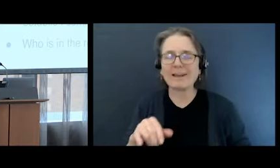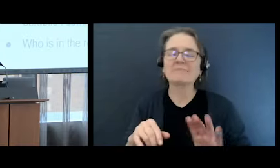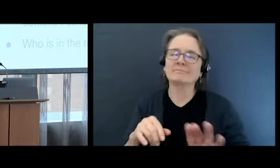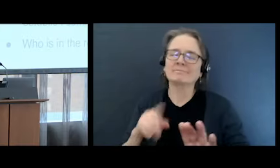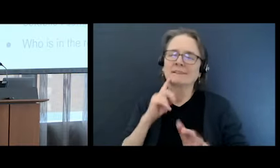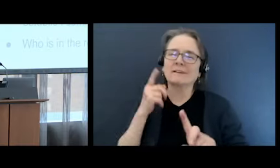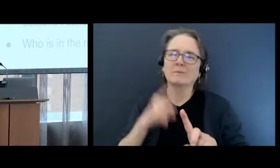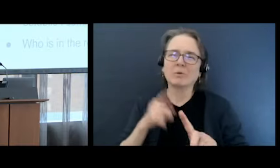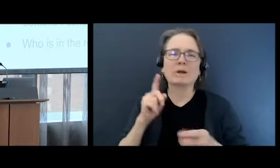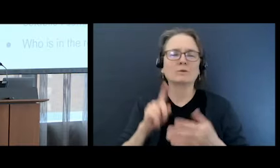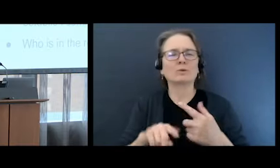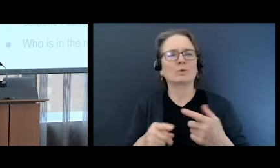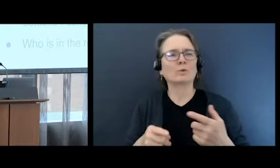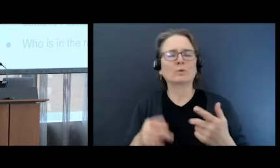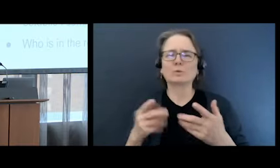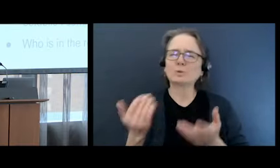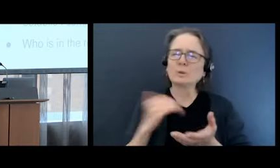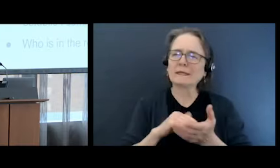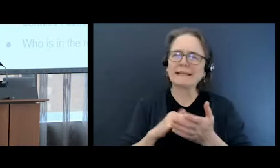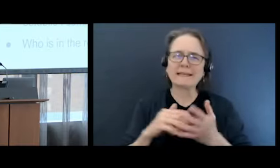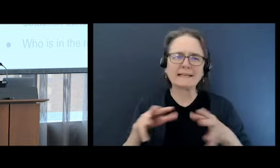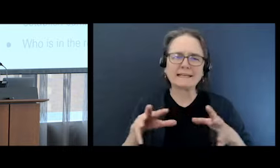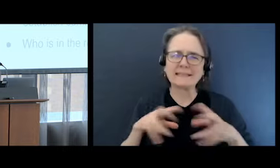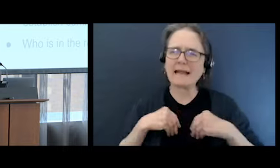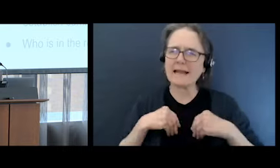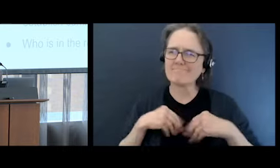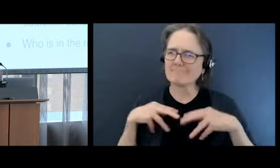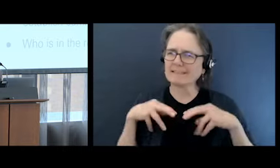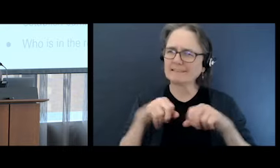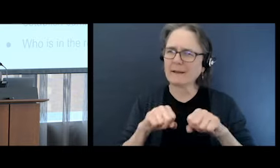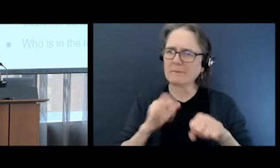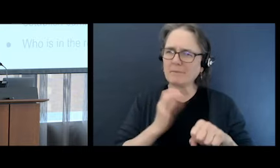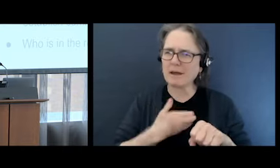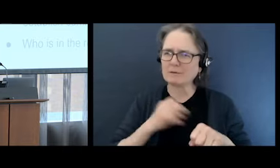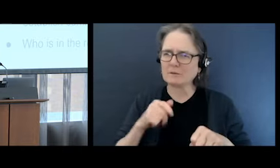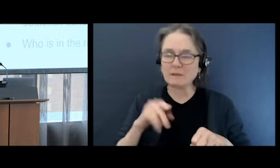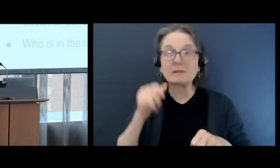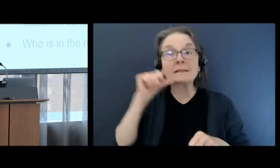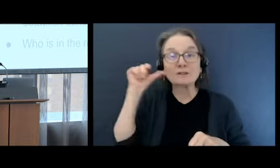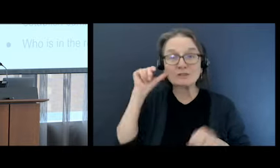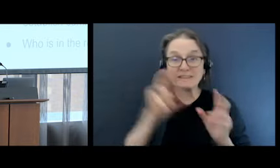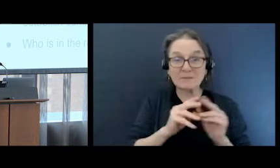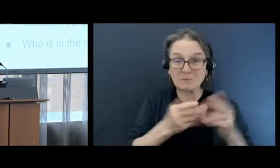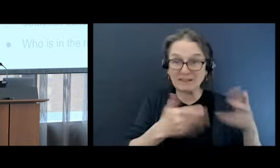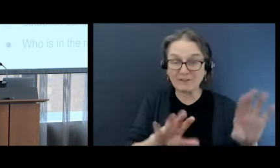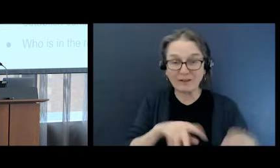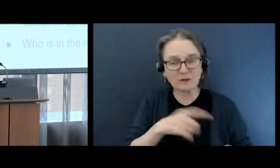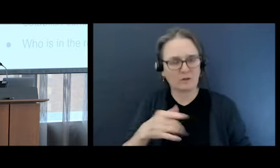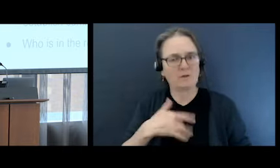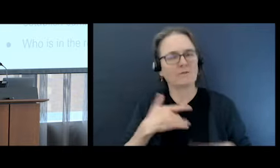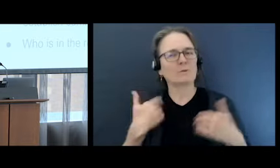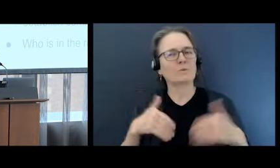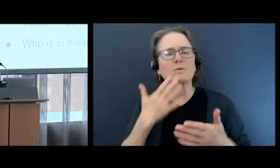a good vibe last night, but I would love to pick up where we left off. So we're trying to bring community